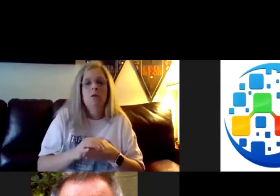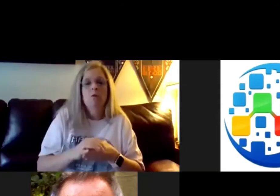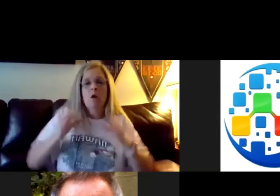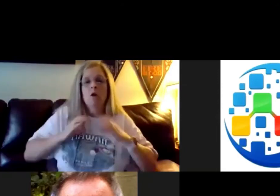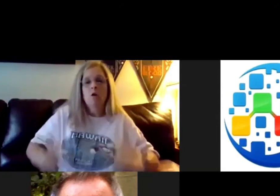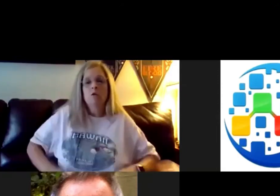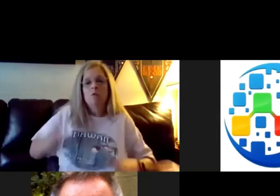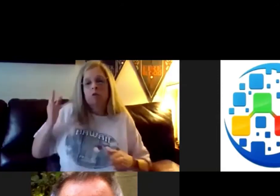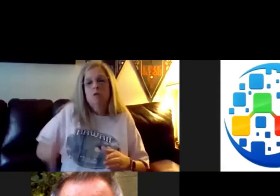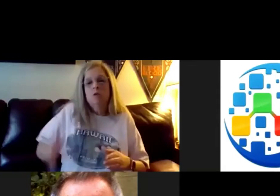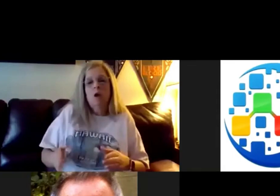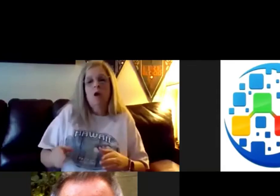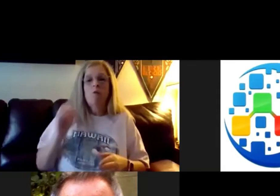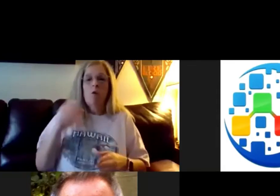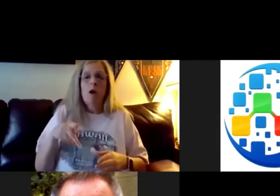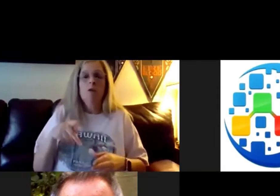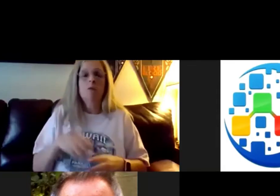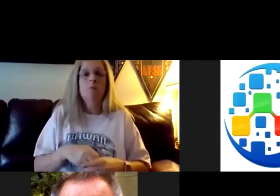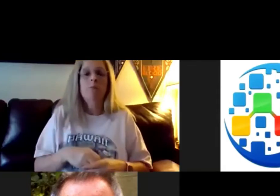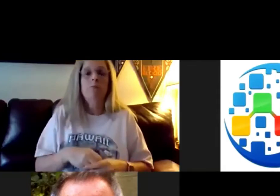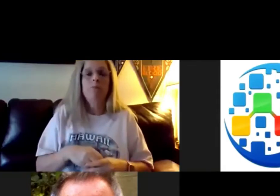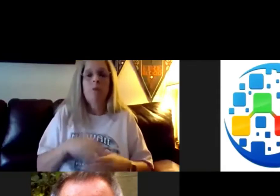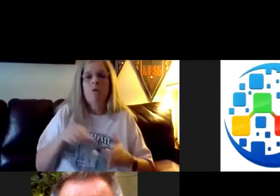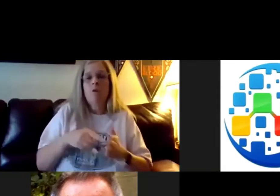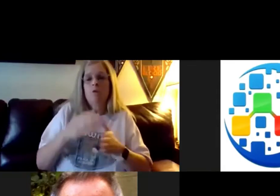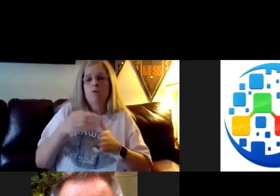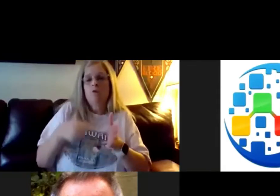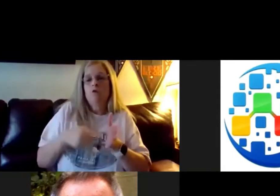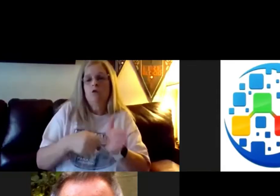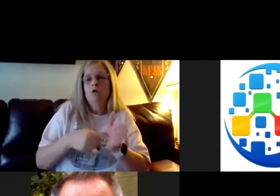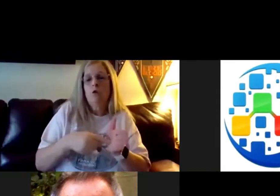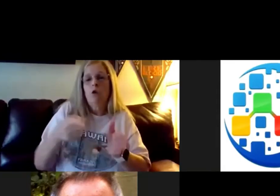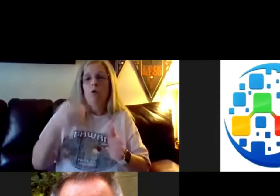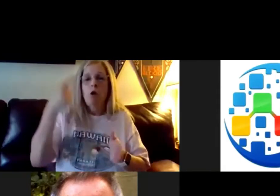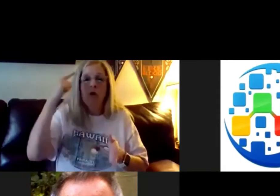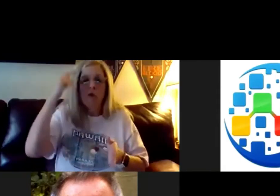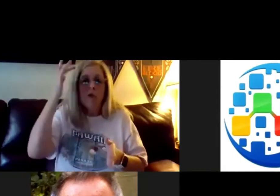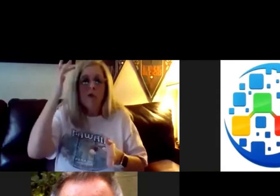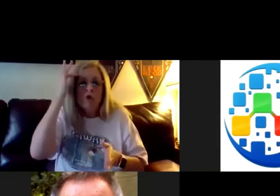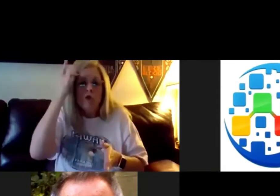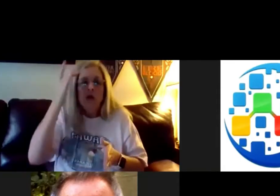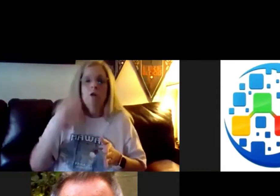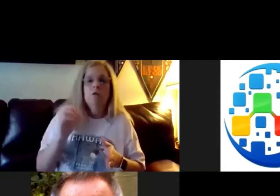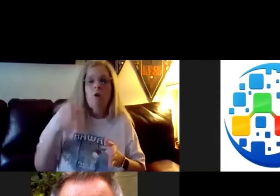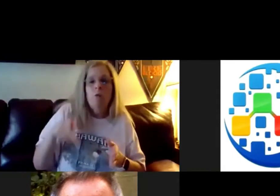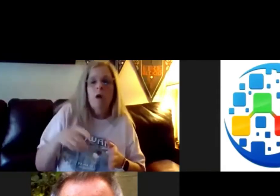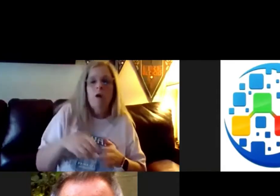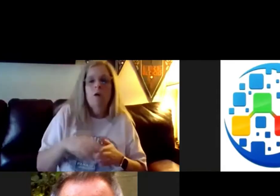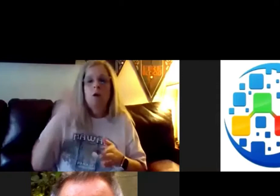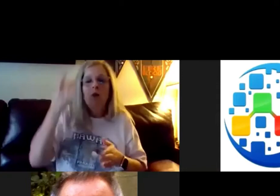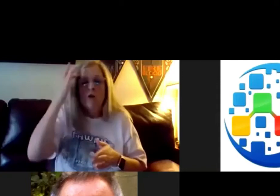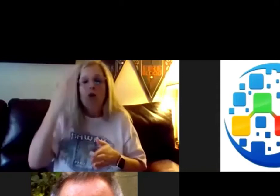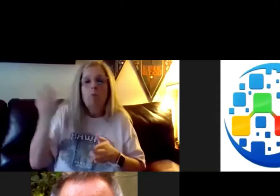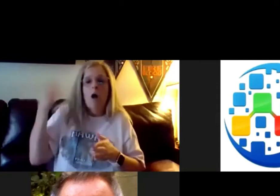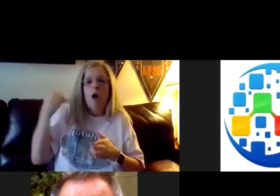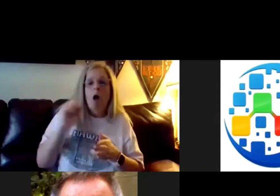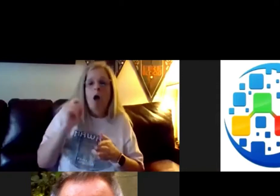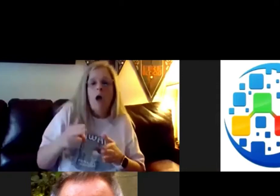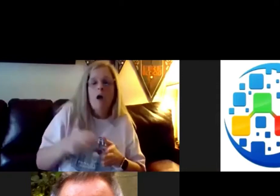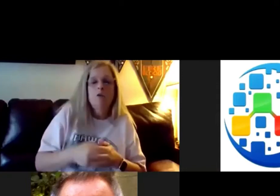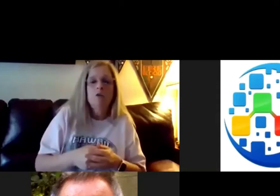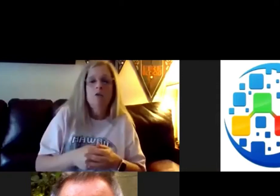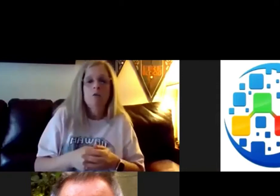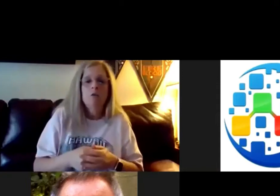Onpassive. And this will show you not only the genius behind Onpassive, the genius behind Ash Mufareh, but this